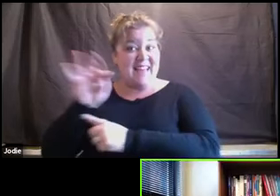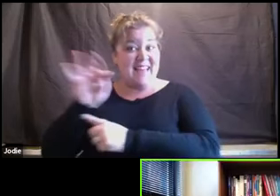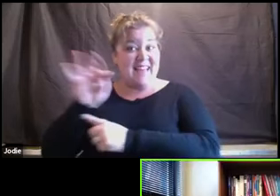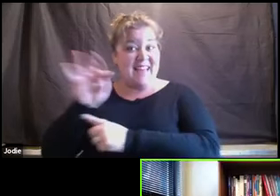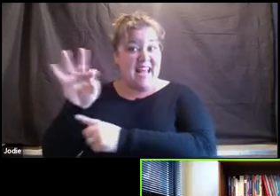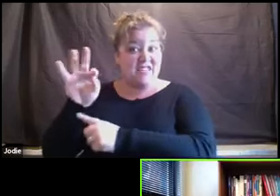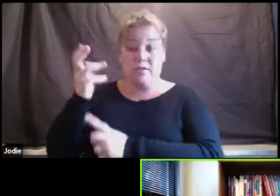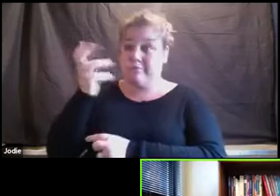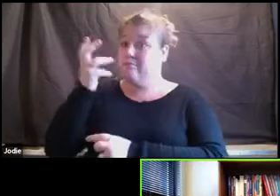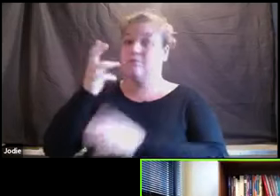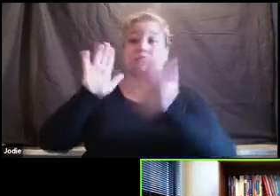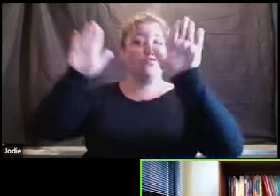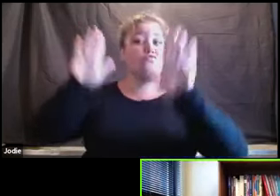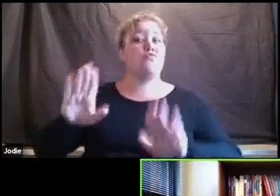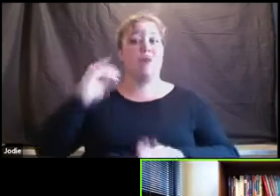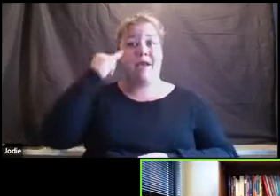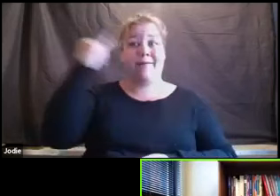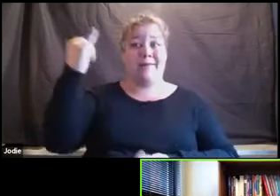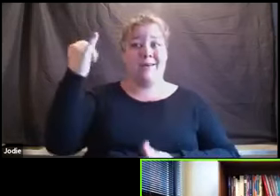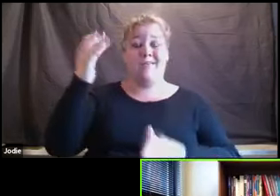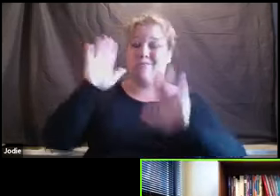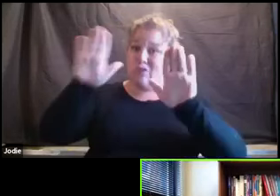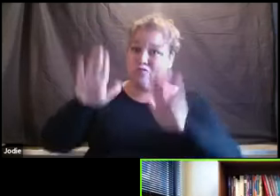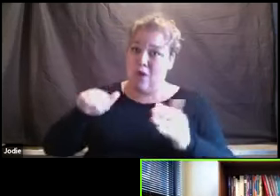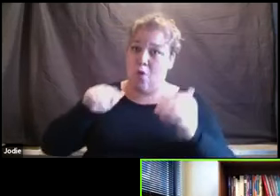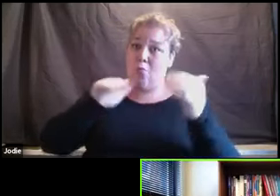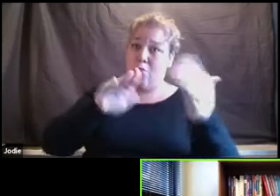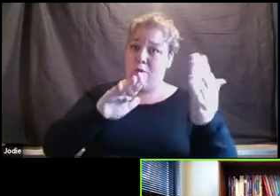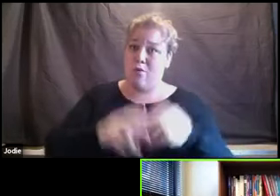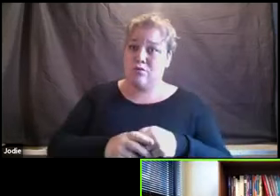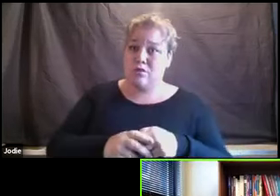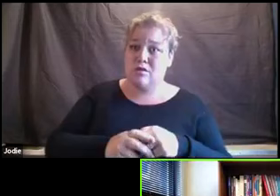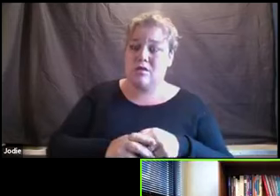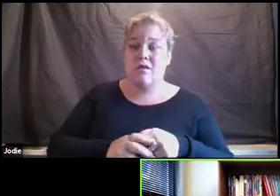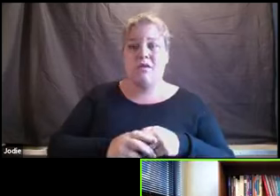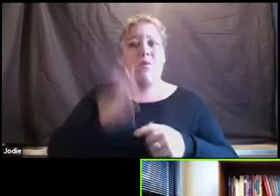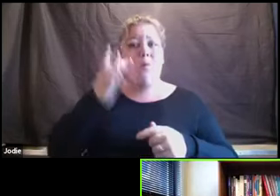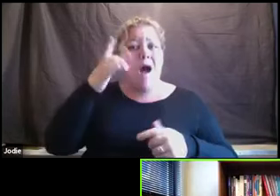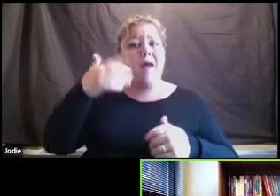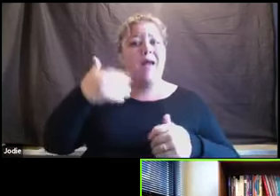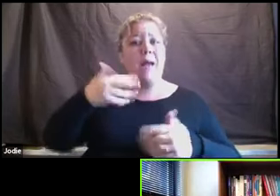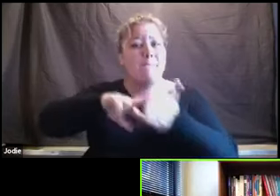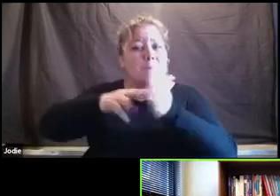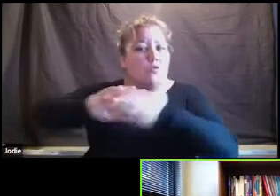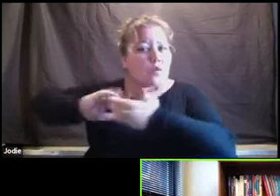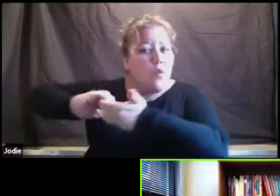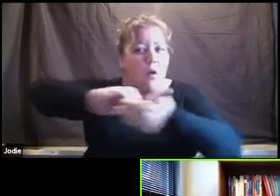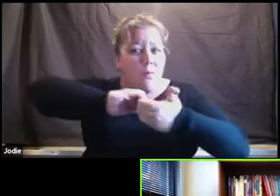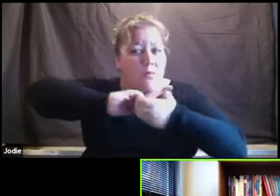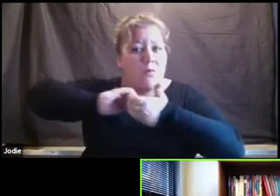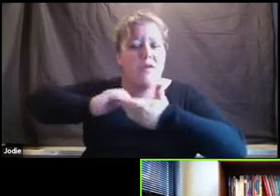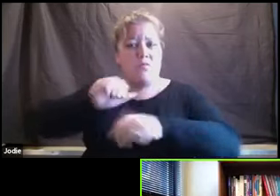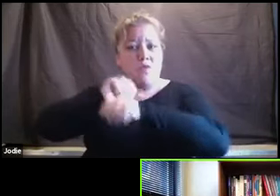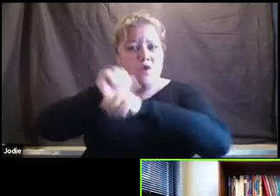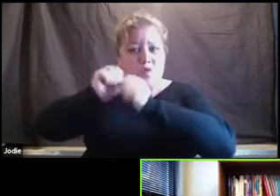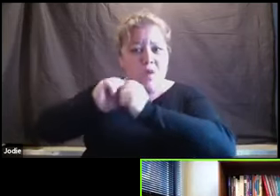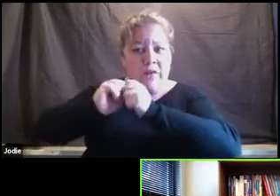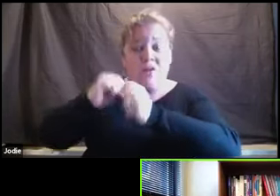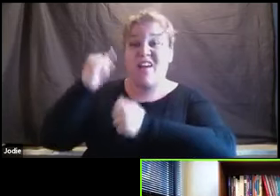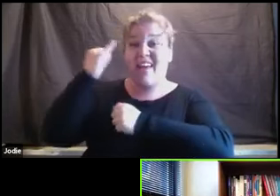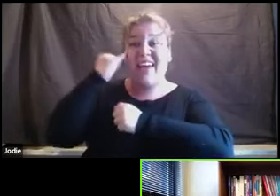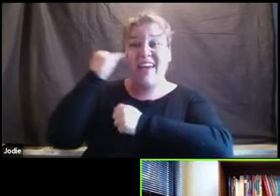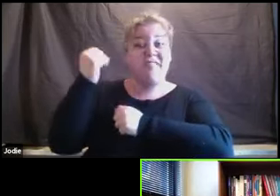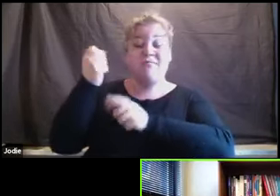regional, more comprehensive approach to this if things get worse. And I'm a